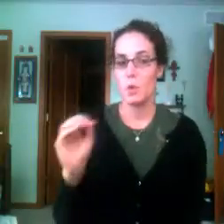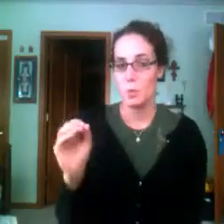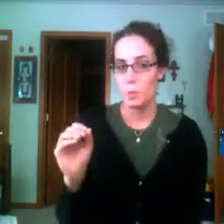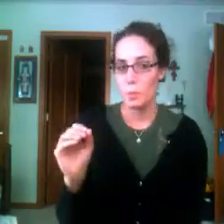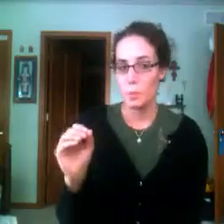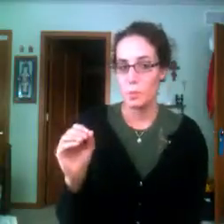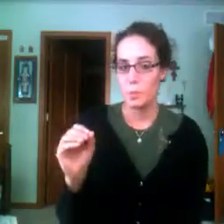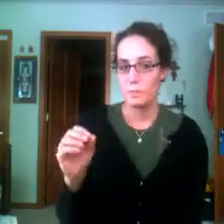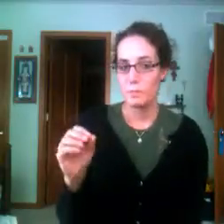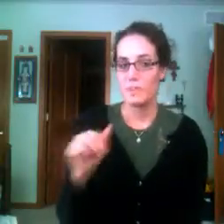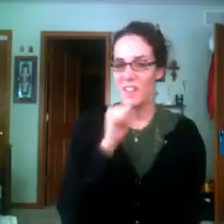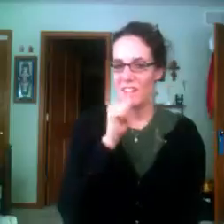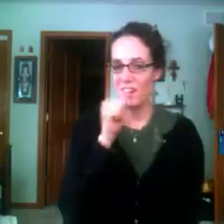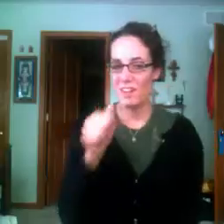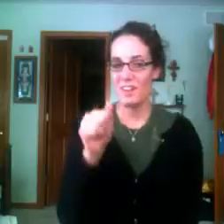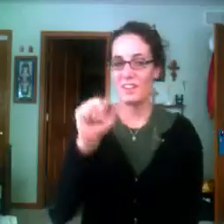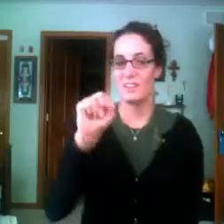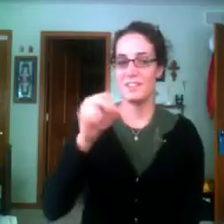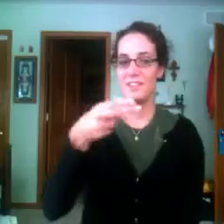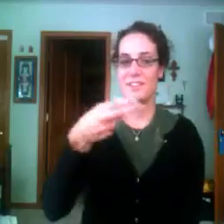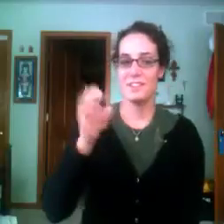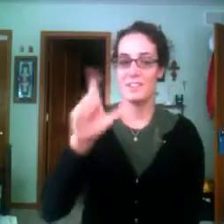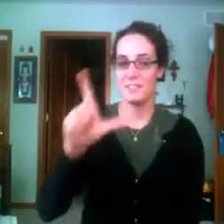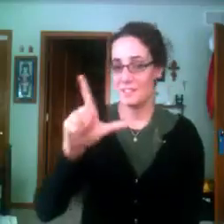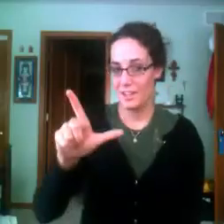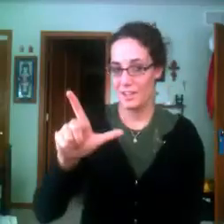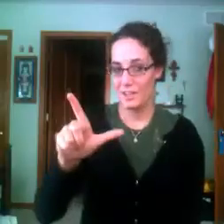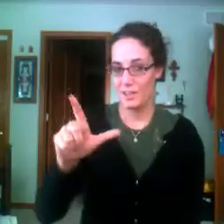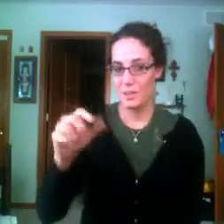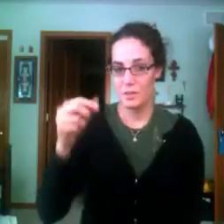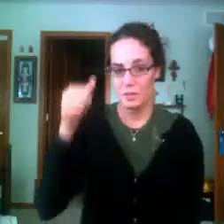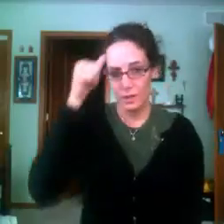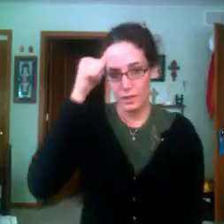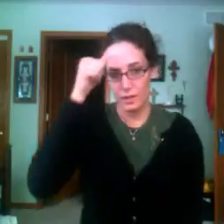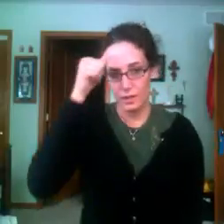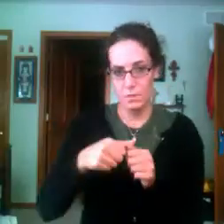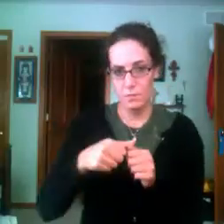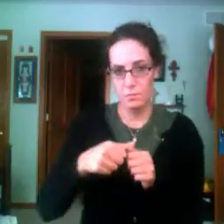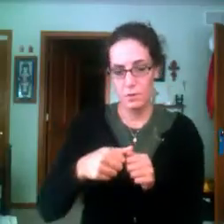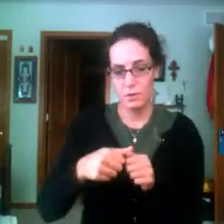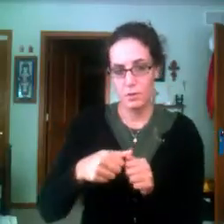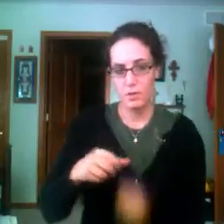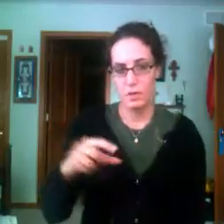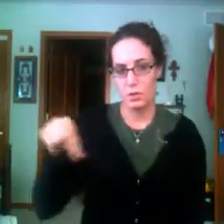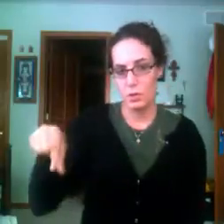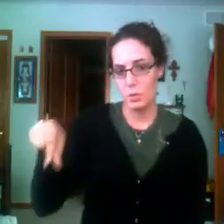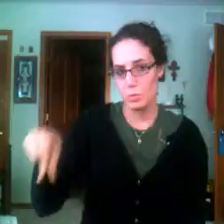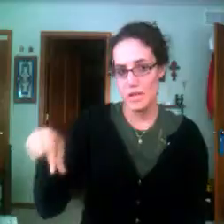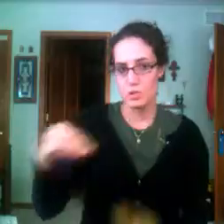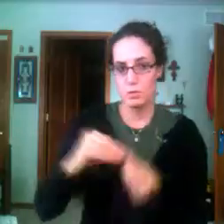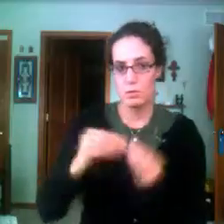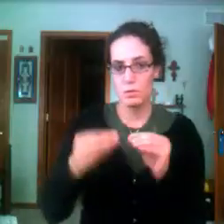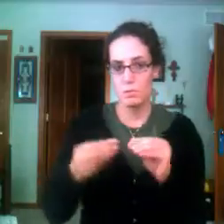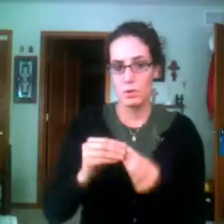in a nutshell, what you want to remember about a rational number, it's an integer, for example, 3 divided by another integer,